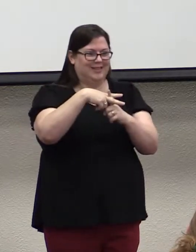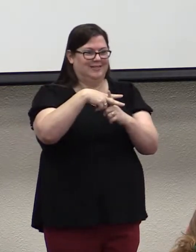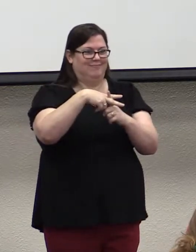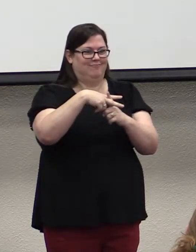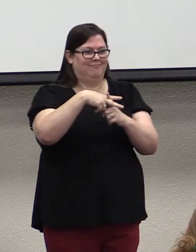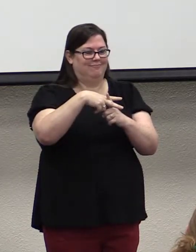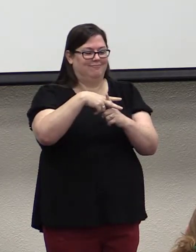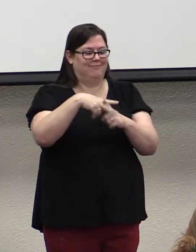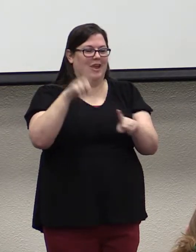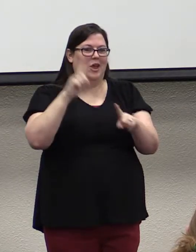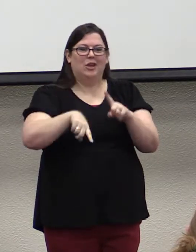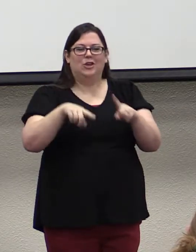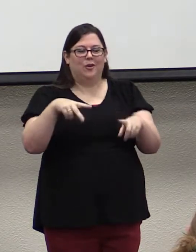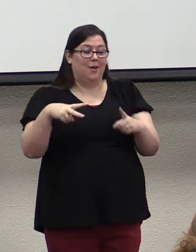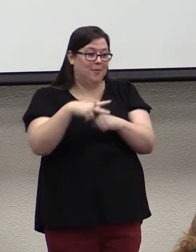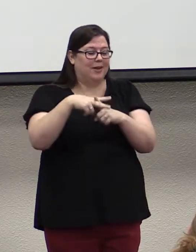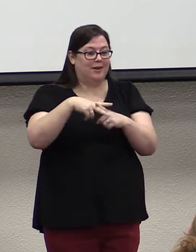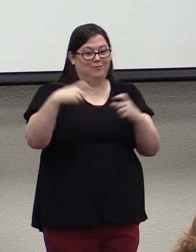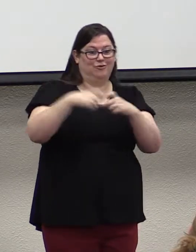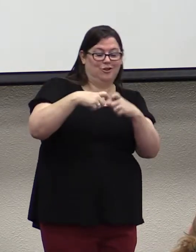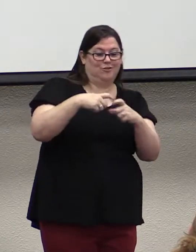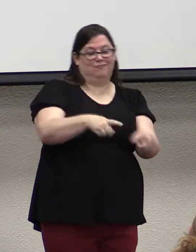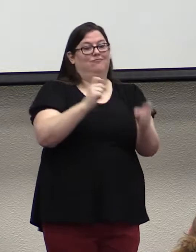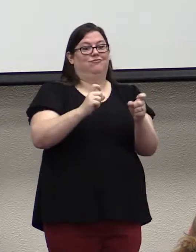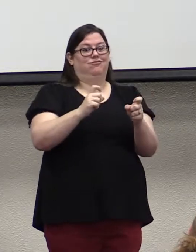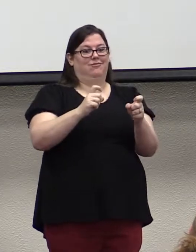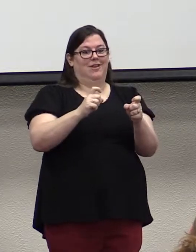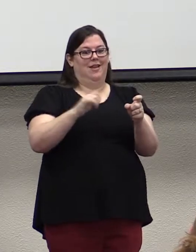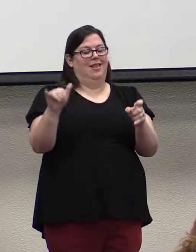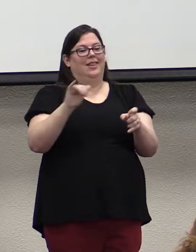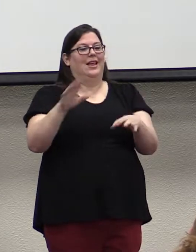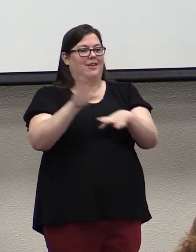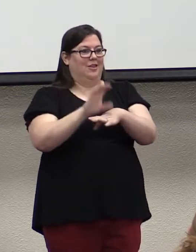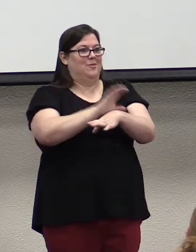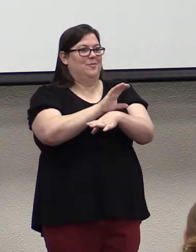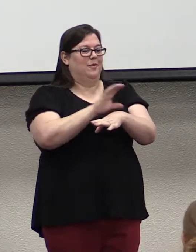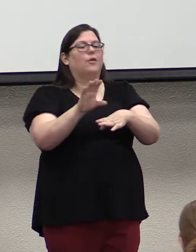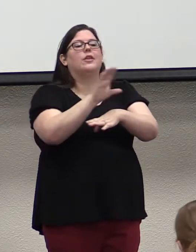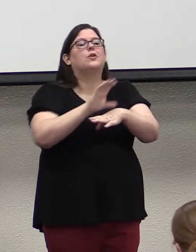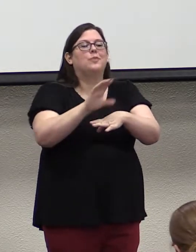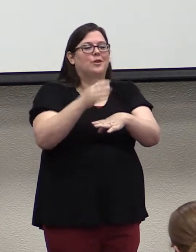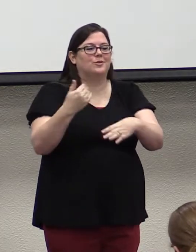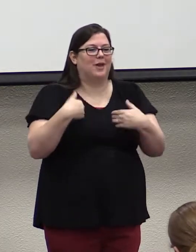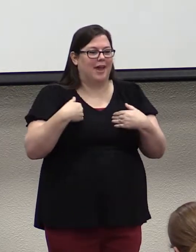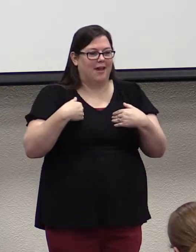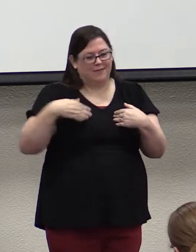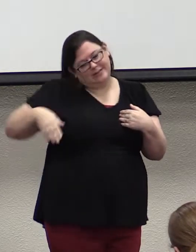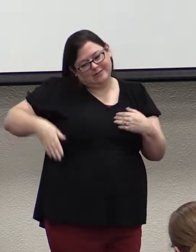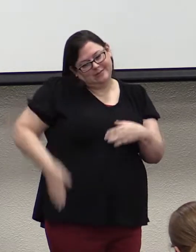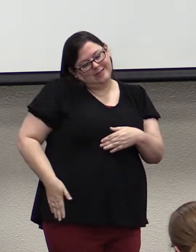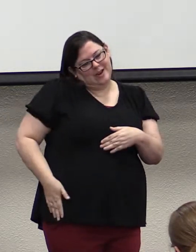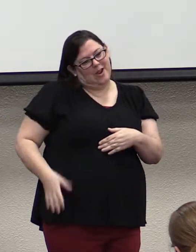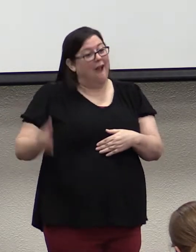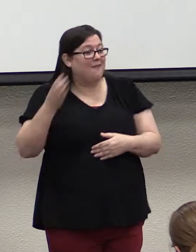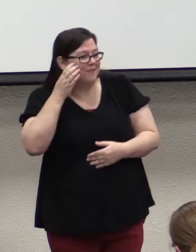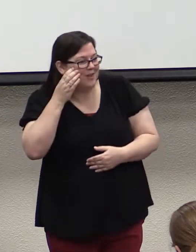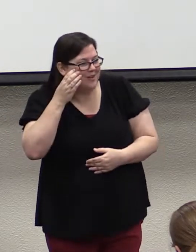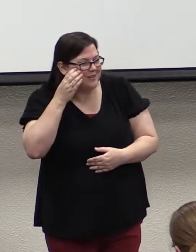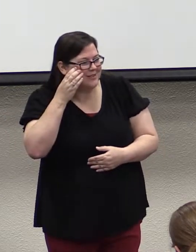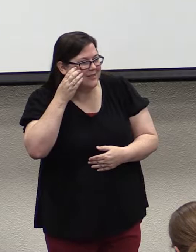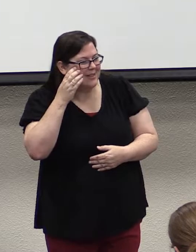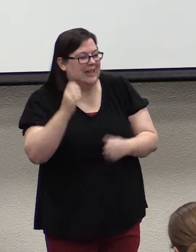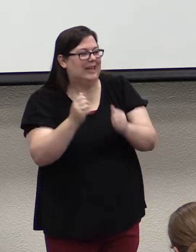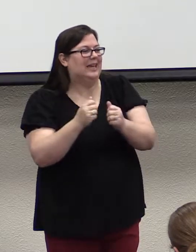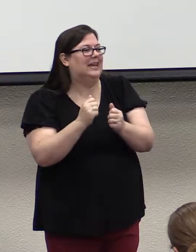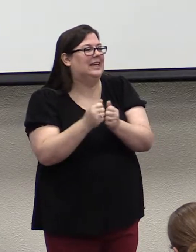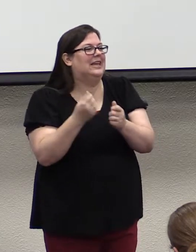up real quick, like these high-speed wireless computers that we all carry in our pocket. It's giving everybody cancer. I don't think it works like